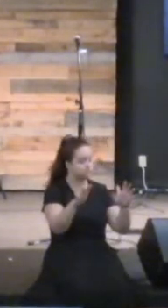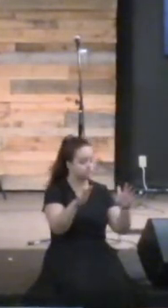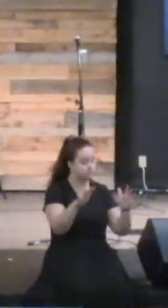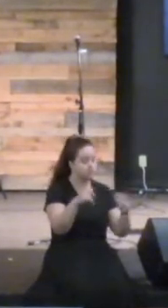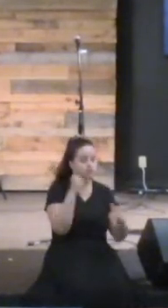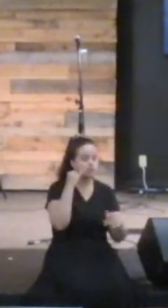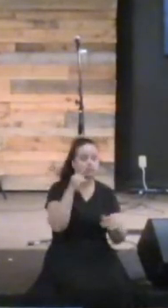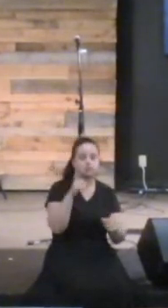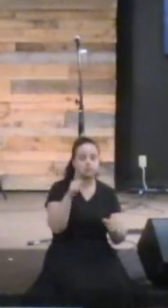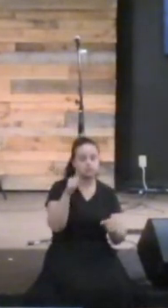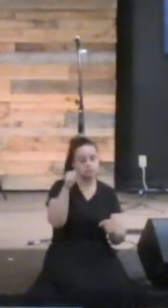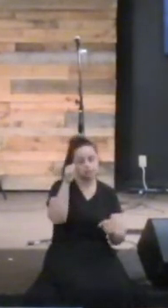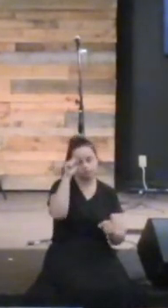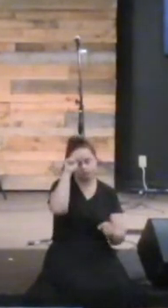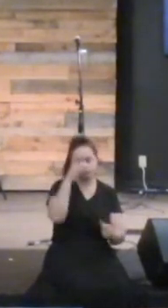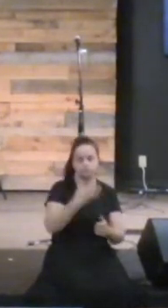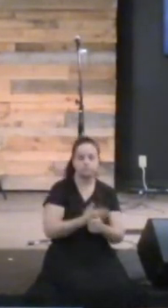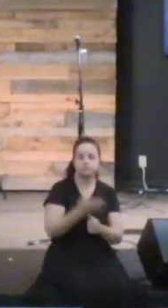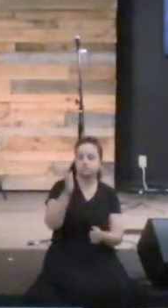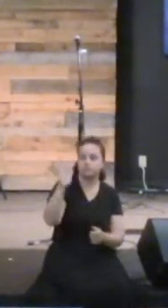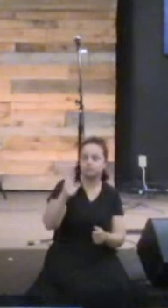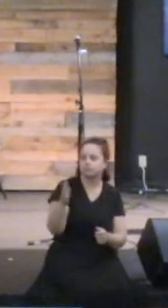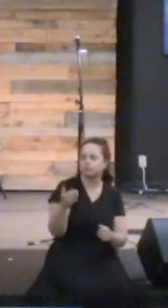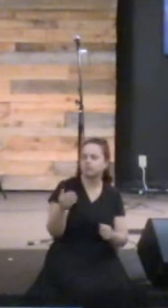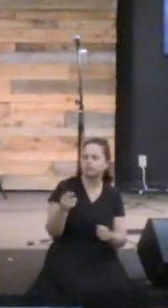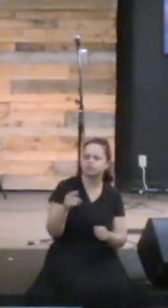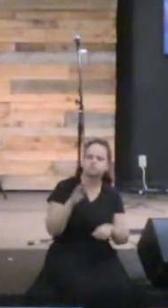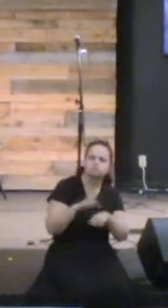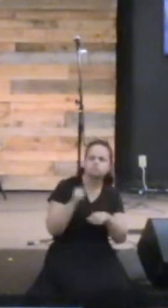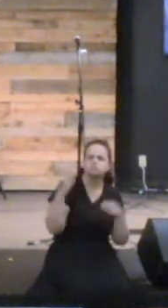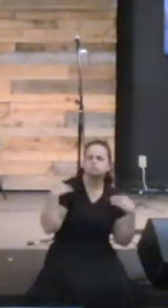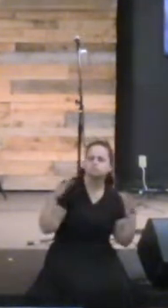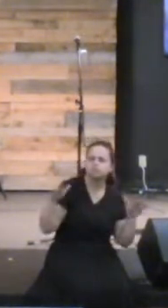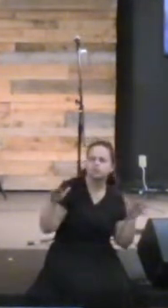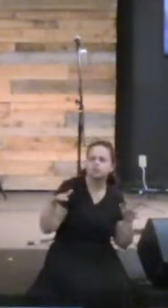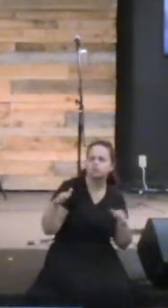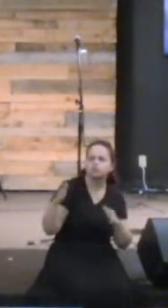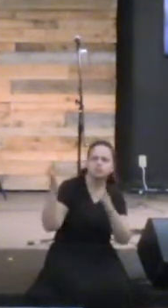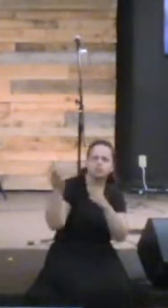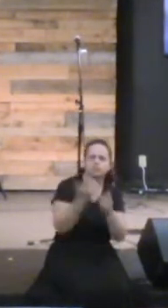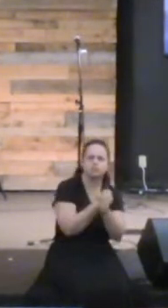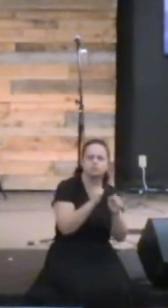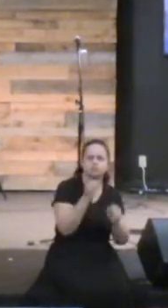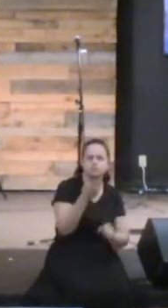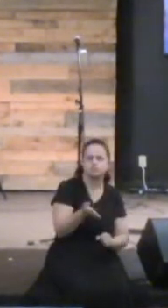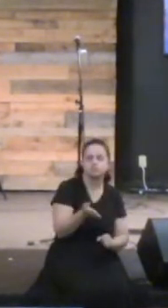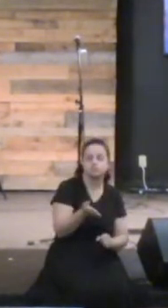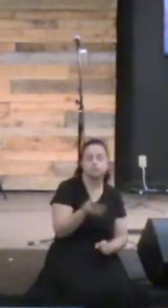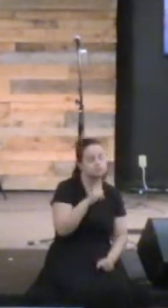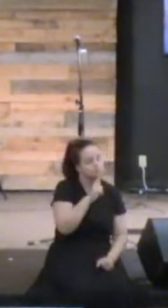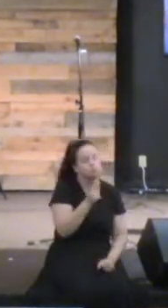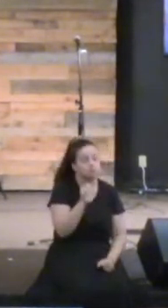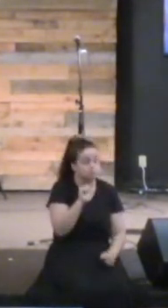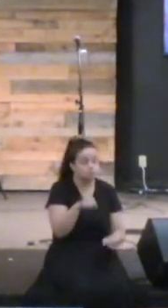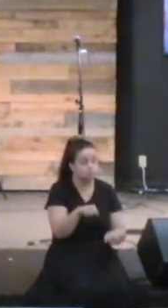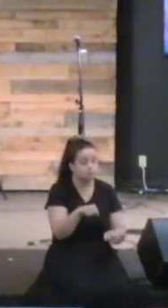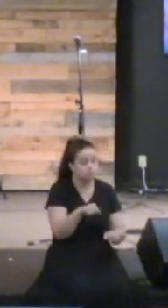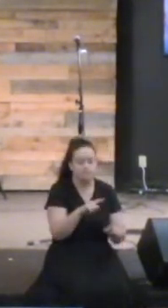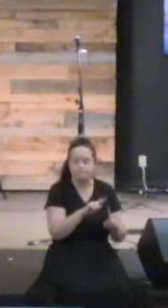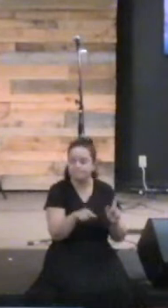God he could just call down Angels whatever whatever take himself off cry I mean he could I mean let's be real he could have but he didn't